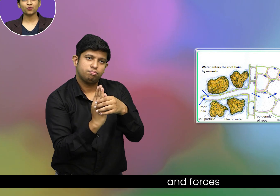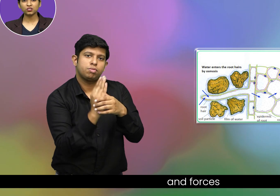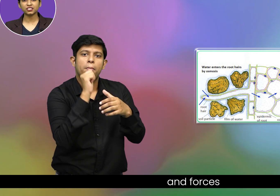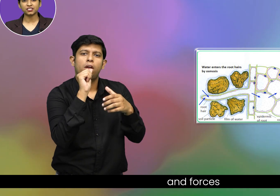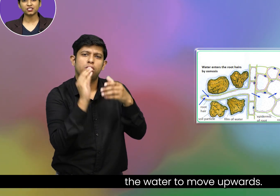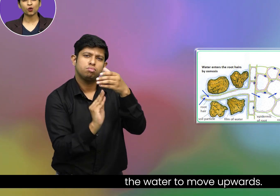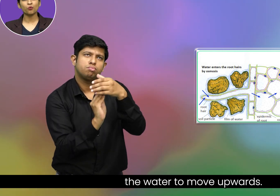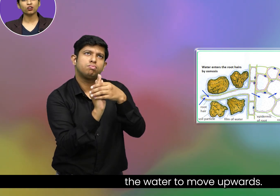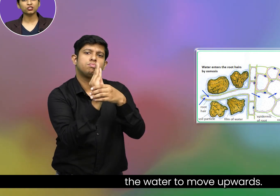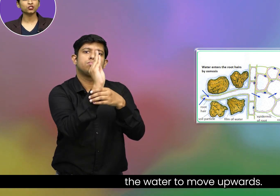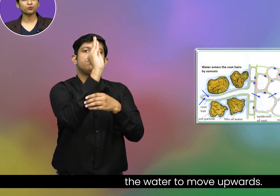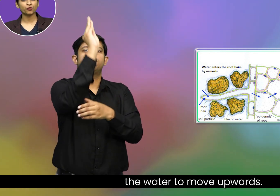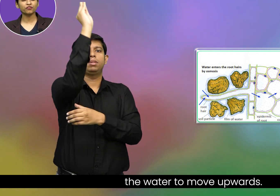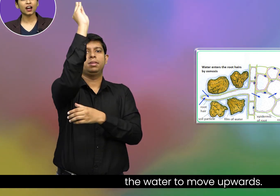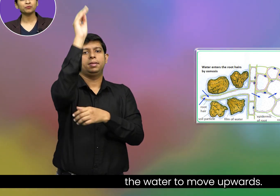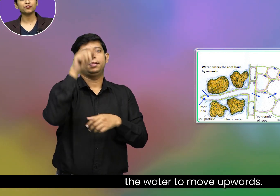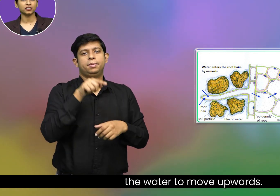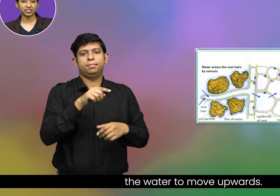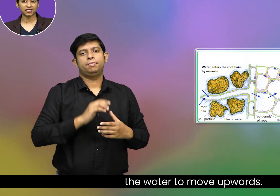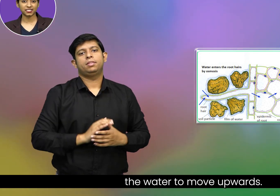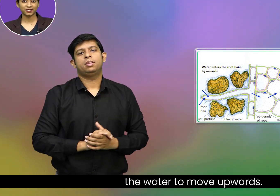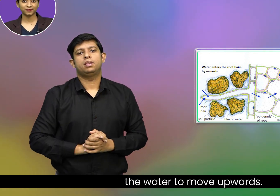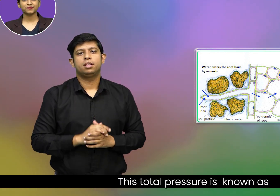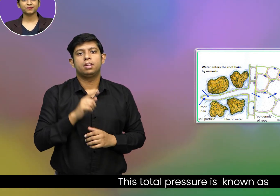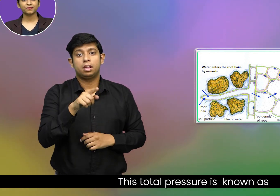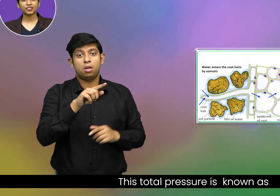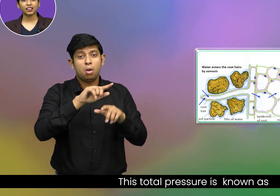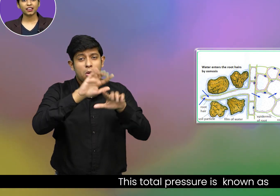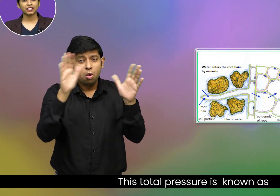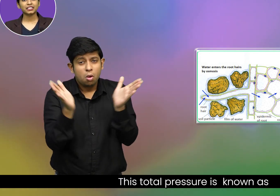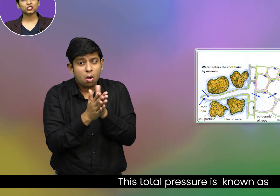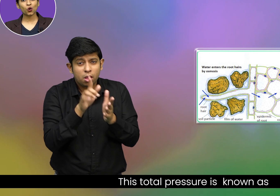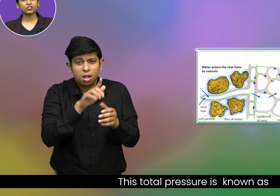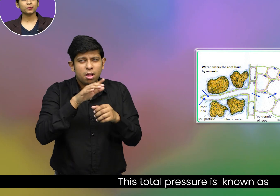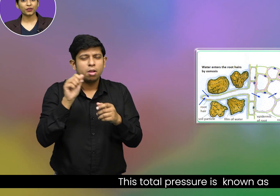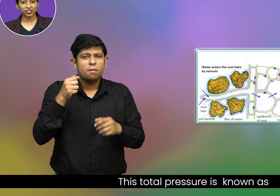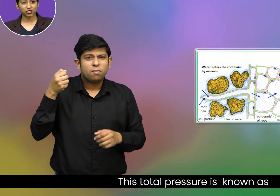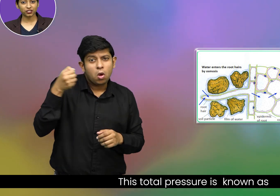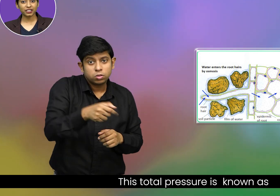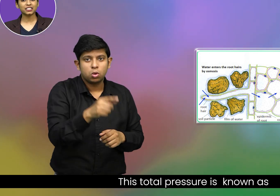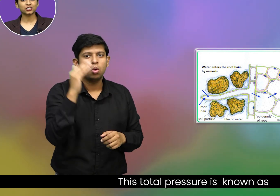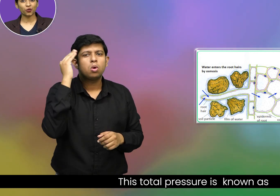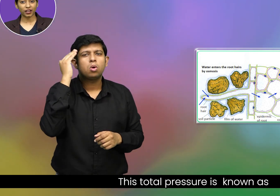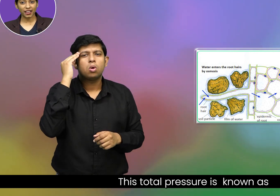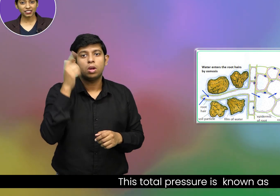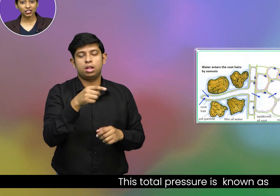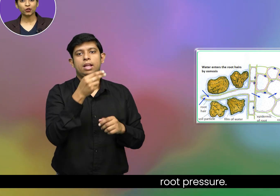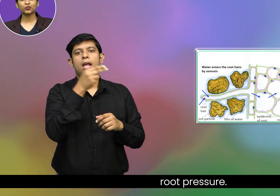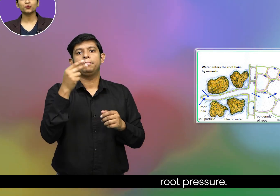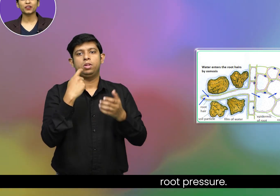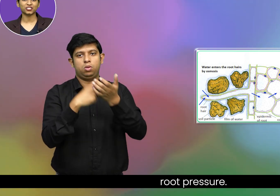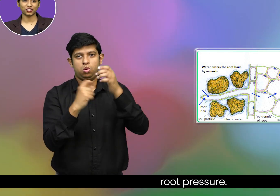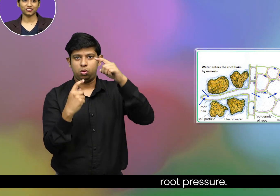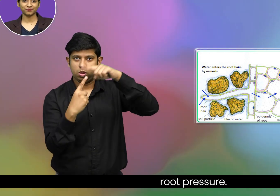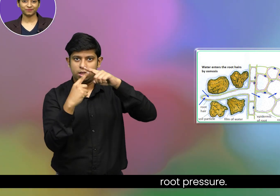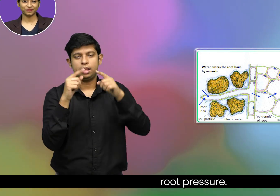and forces the water to move upwards. This total pressure is known as